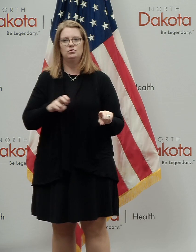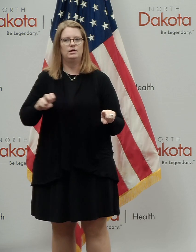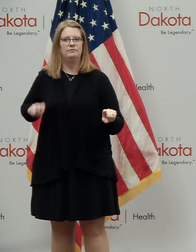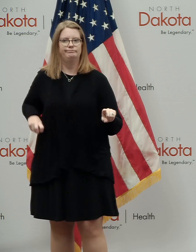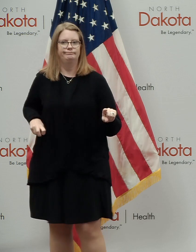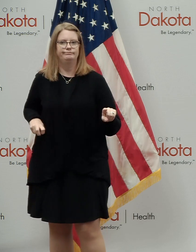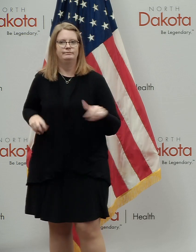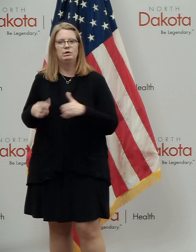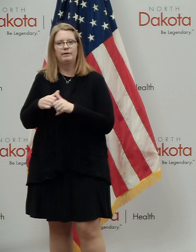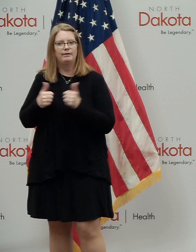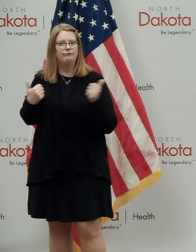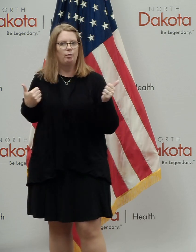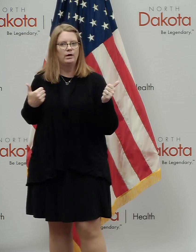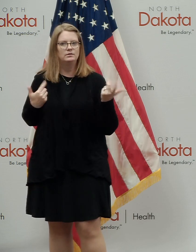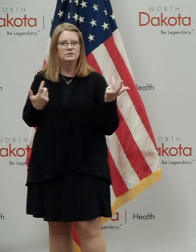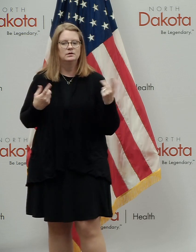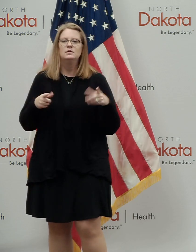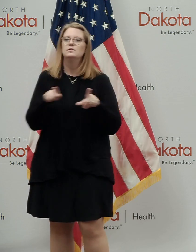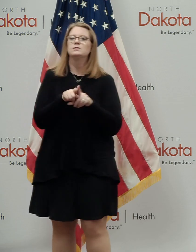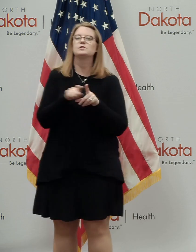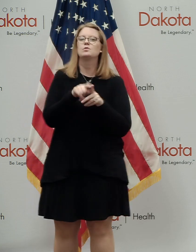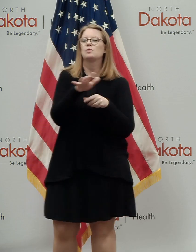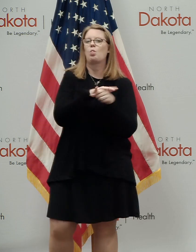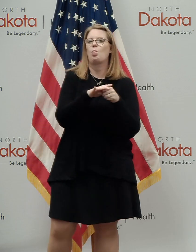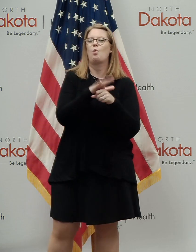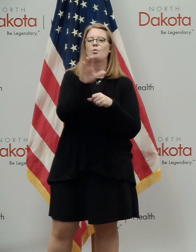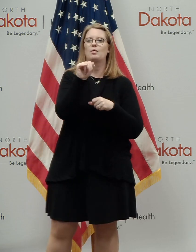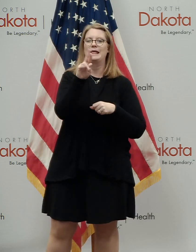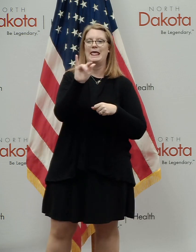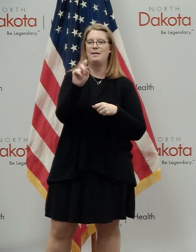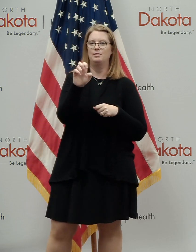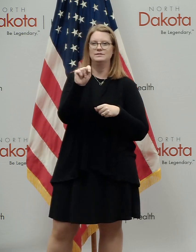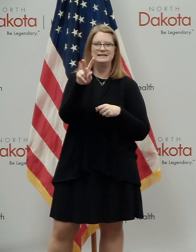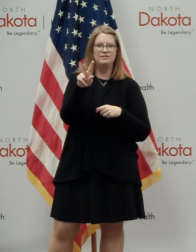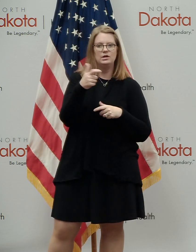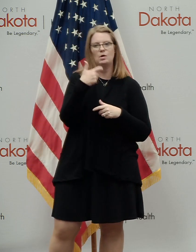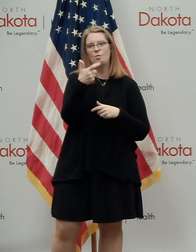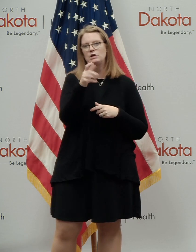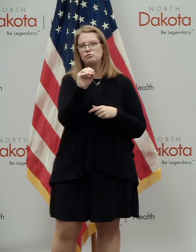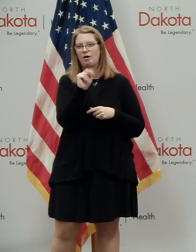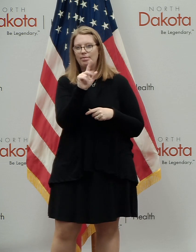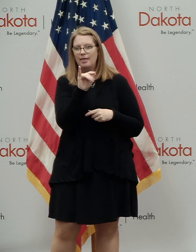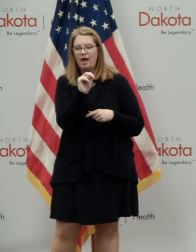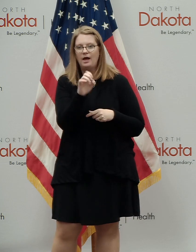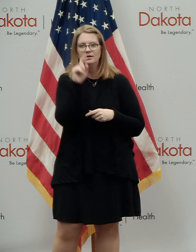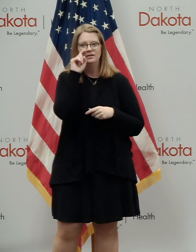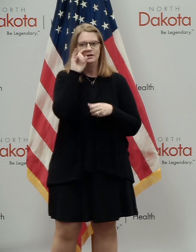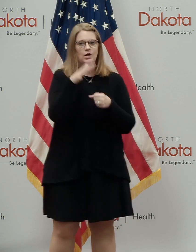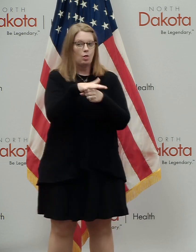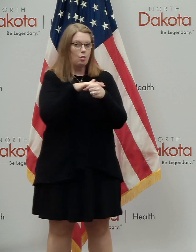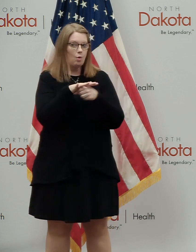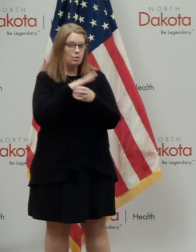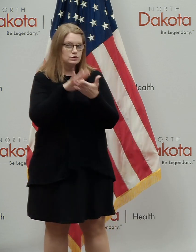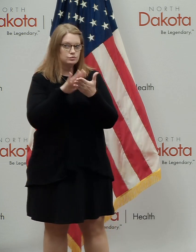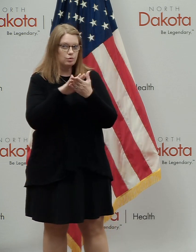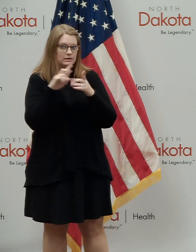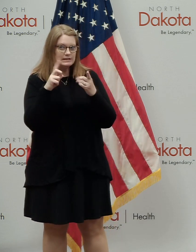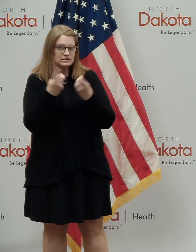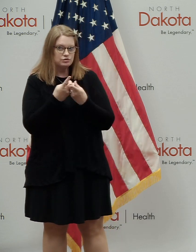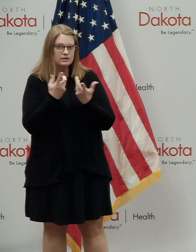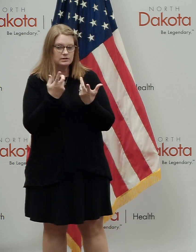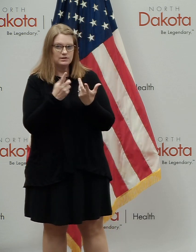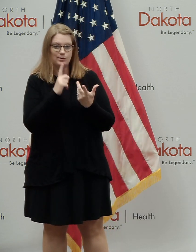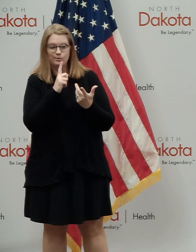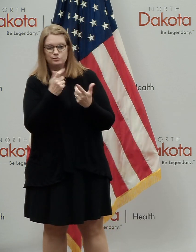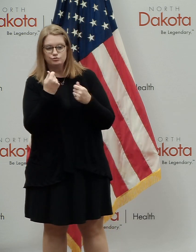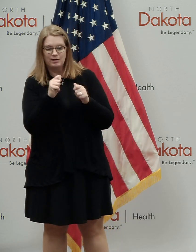right now with great local cable TV. You can watch high school sports online. Local school districts to try to keep their teams